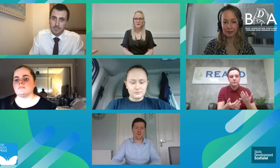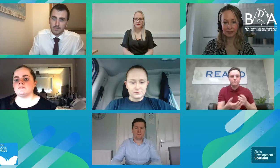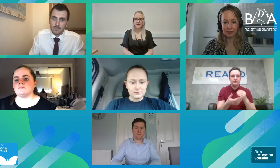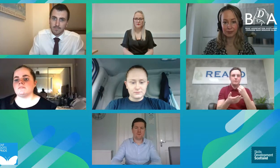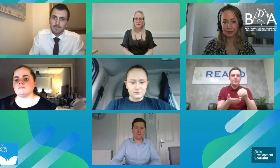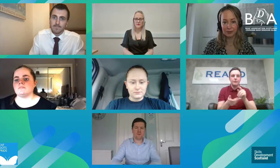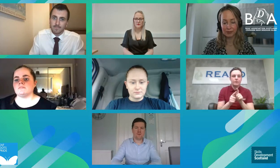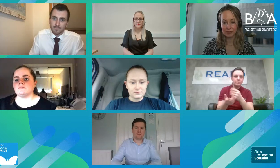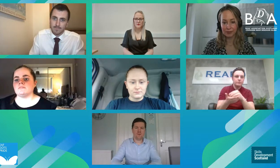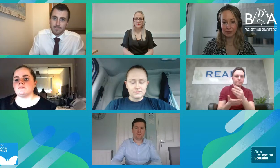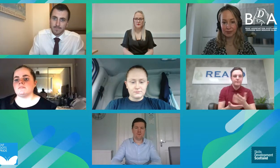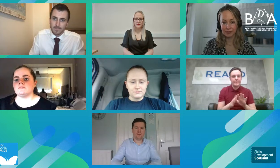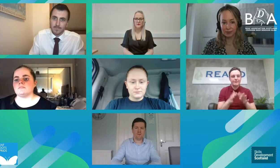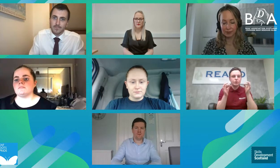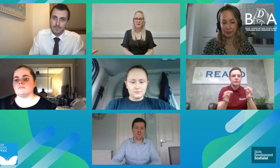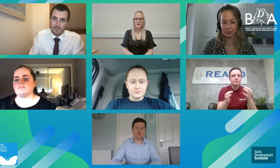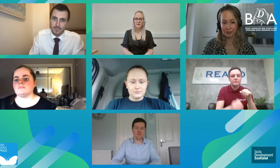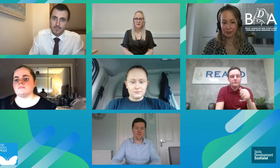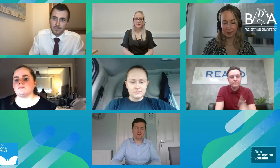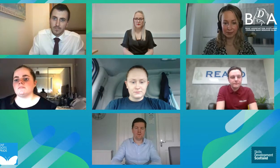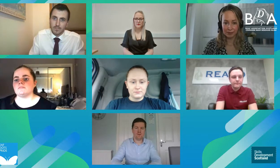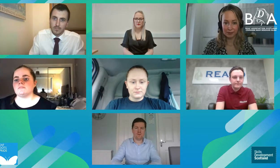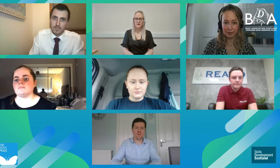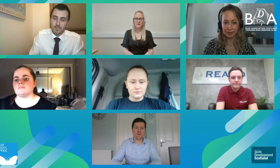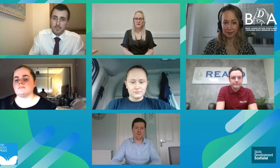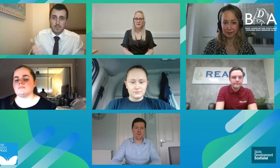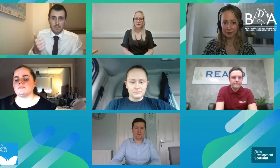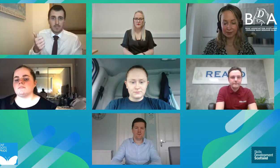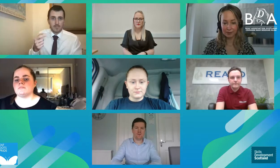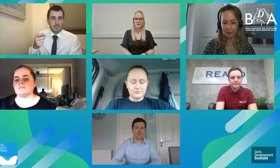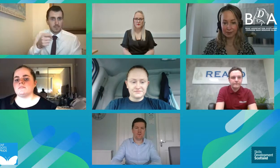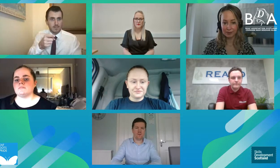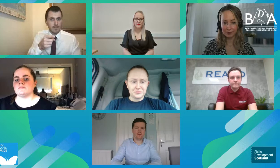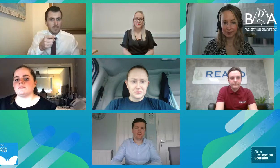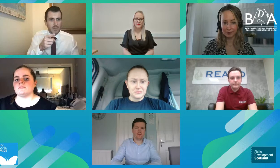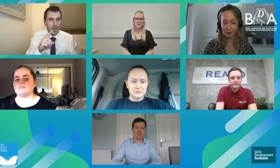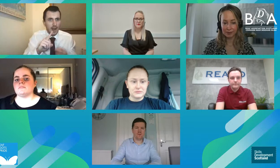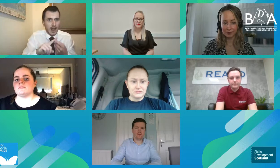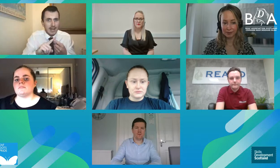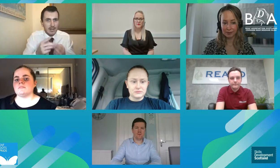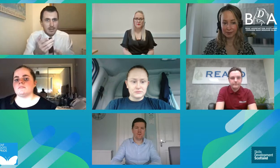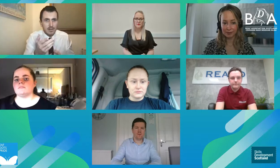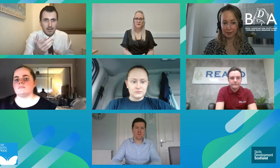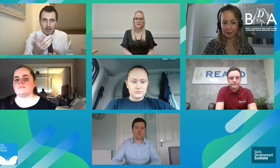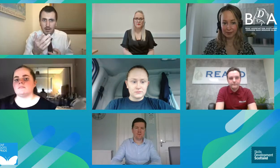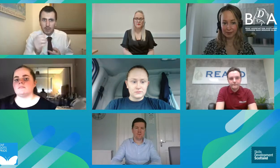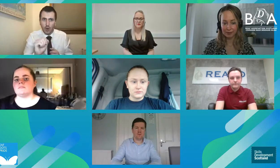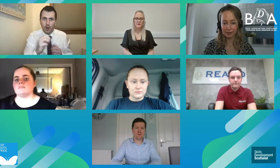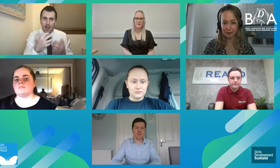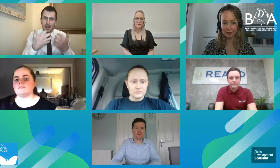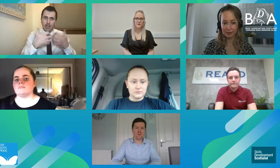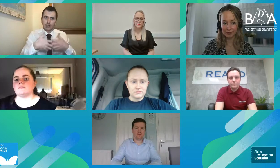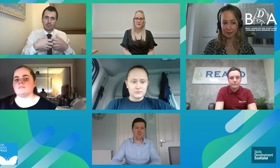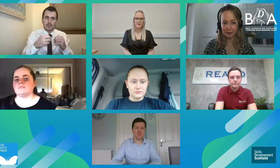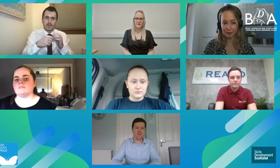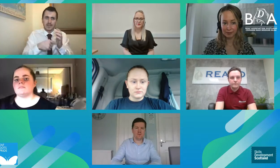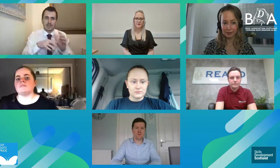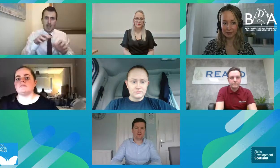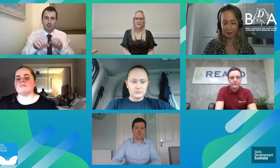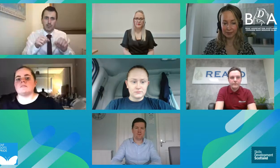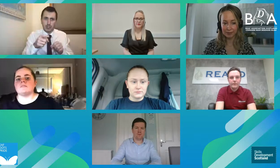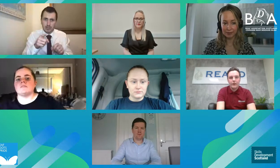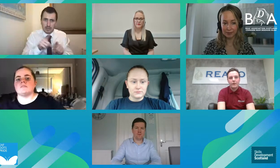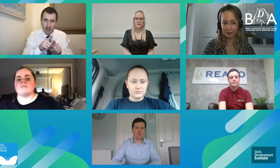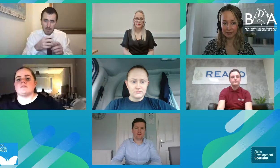rotations and checking stock and making sure that we are adhering to, strict guidelines also.